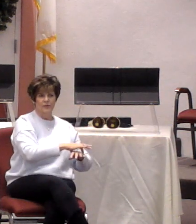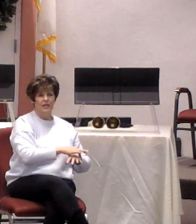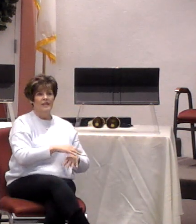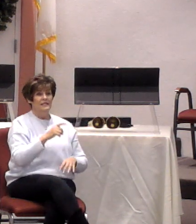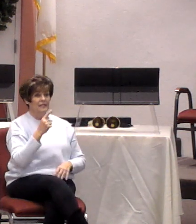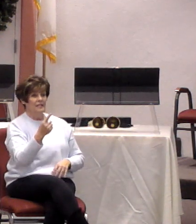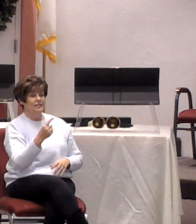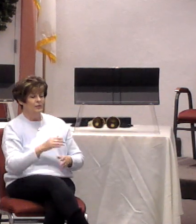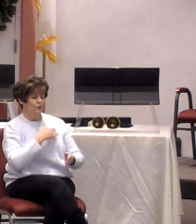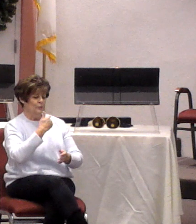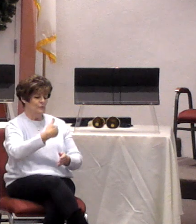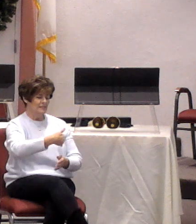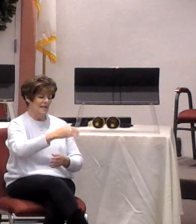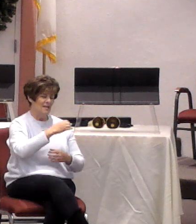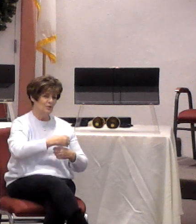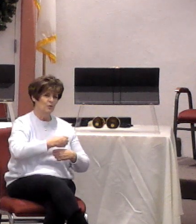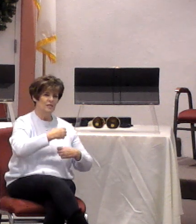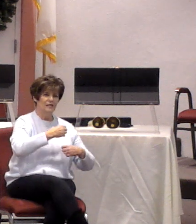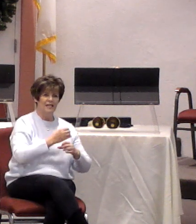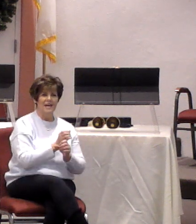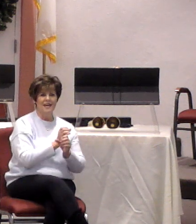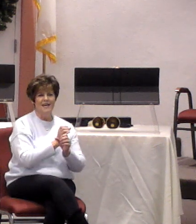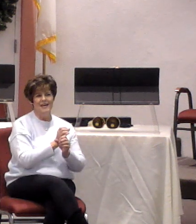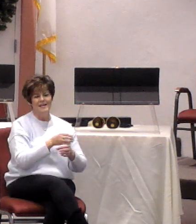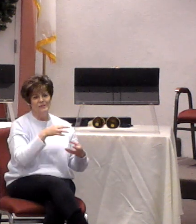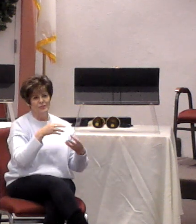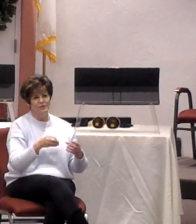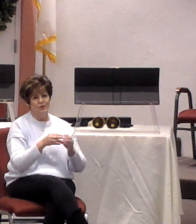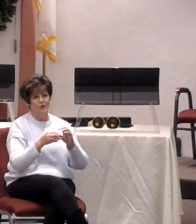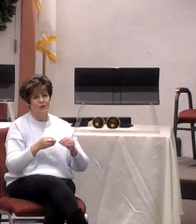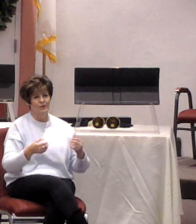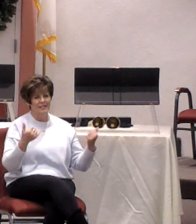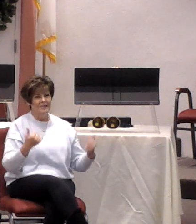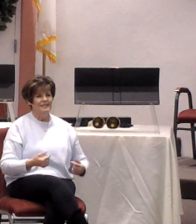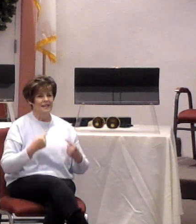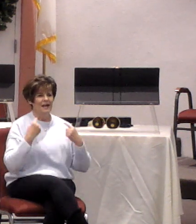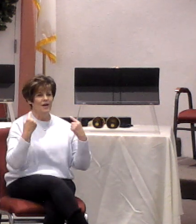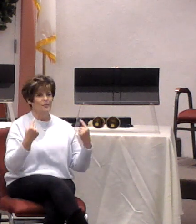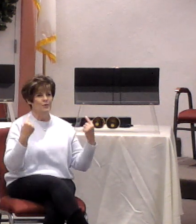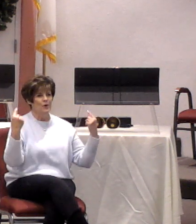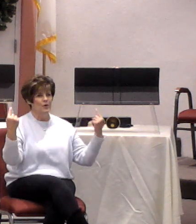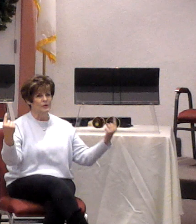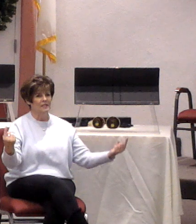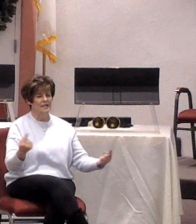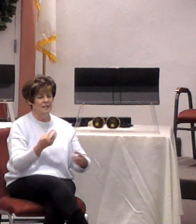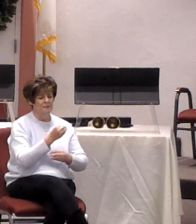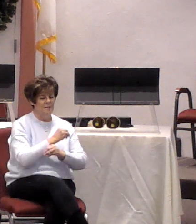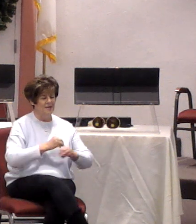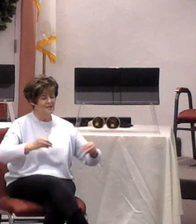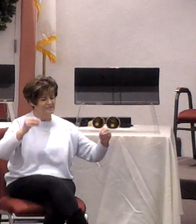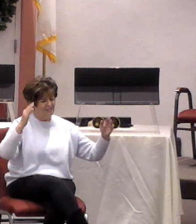earth. Yea, who sang creation's story, now